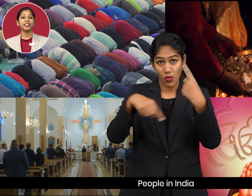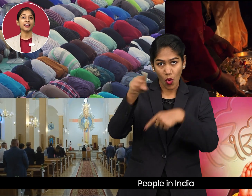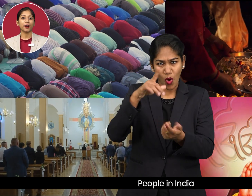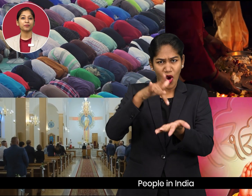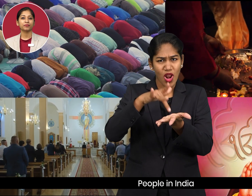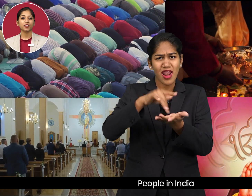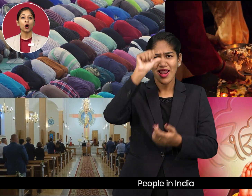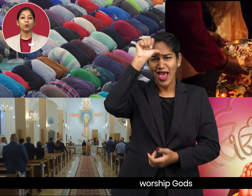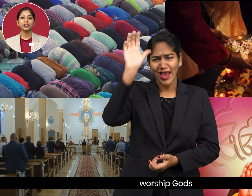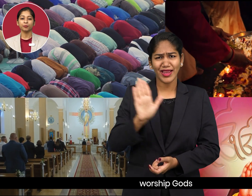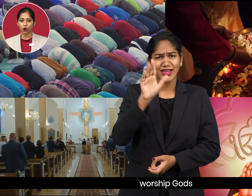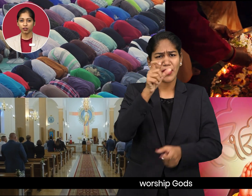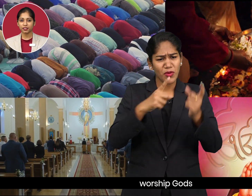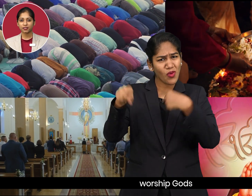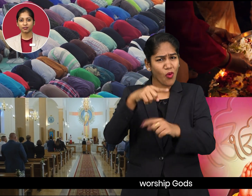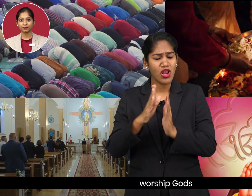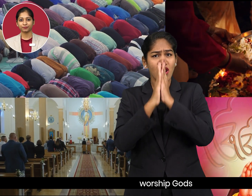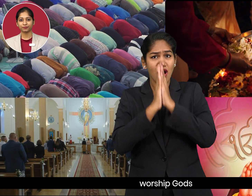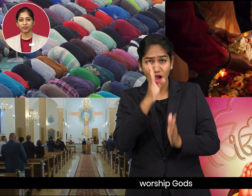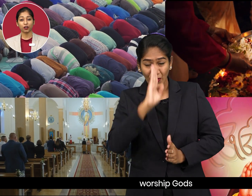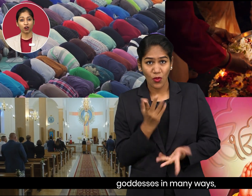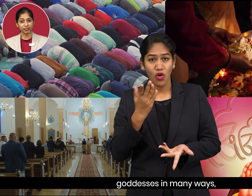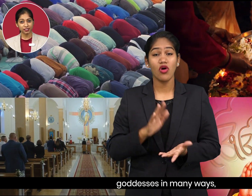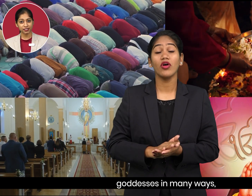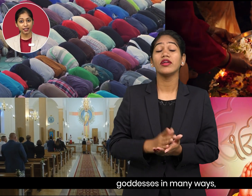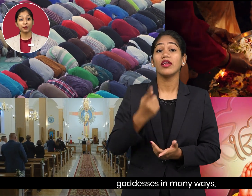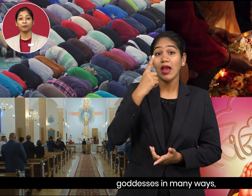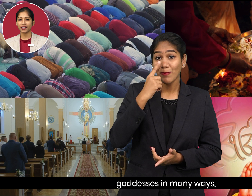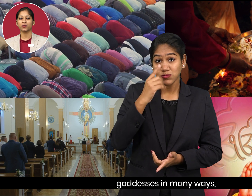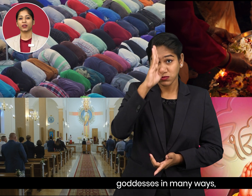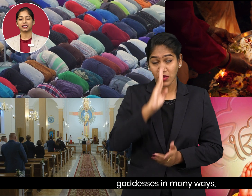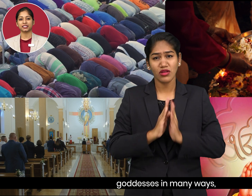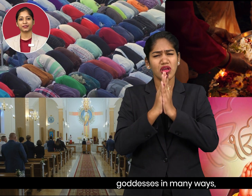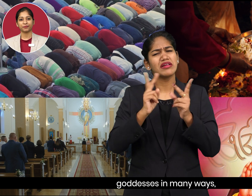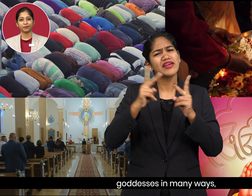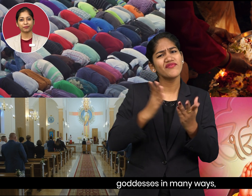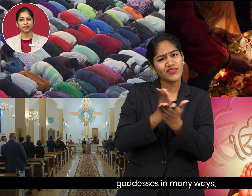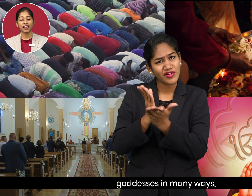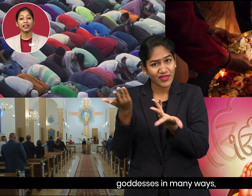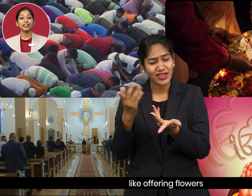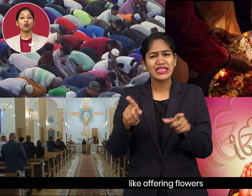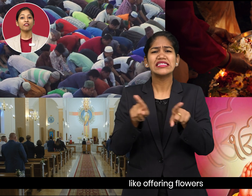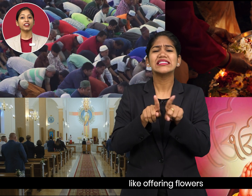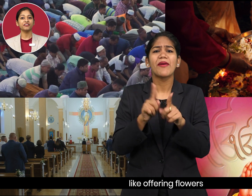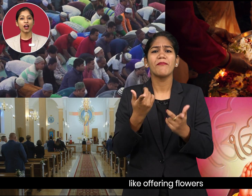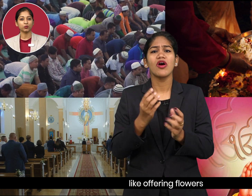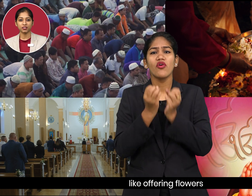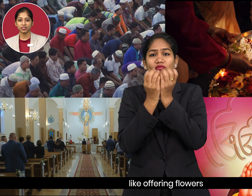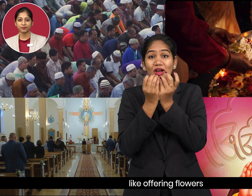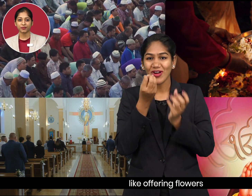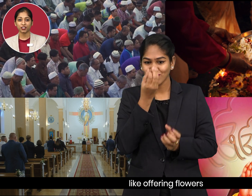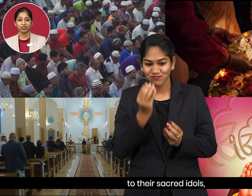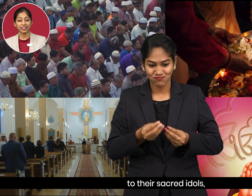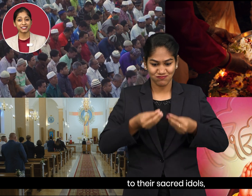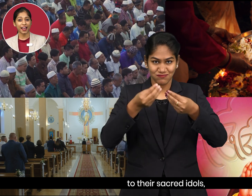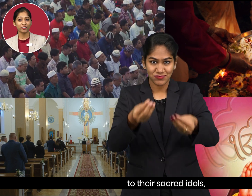People in India worship gods, goddesses in many ways, like offering